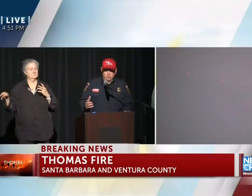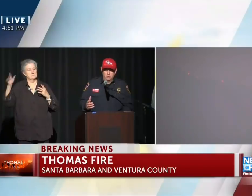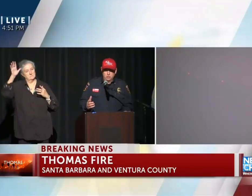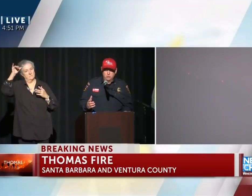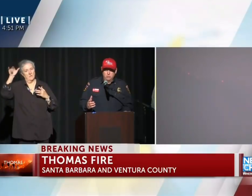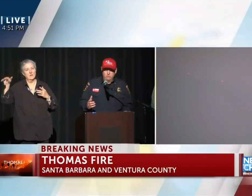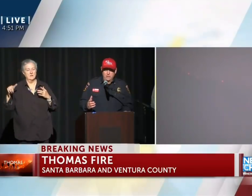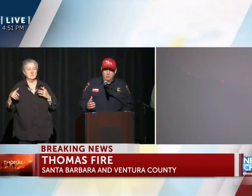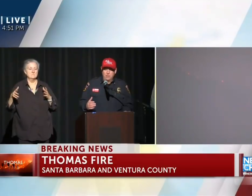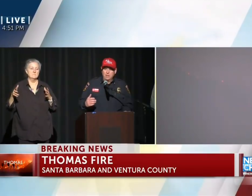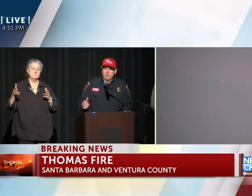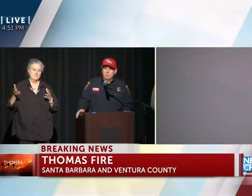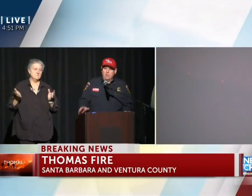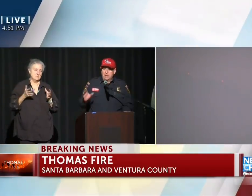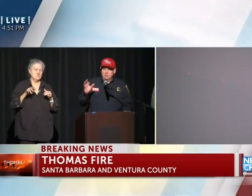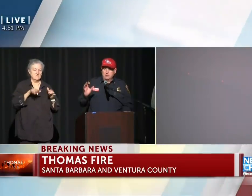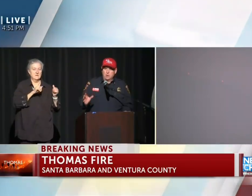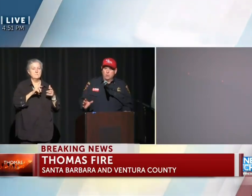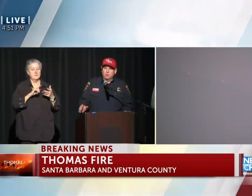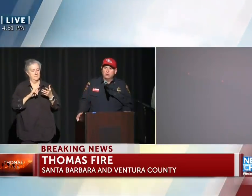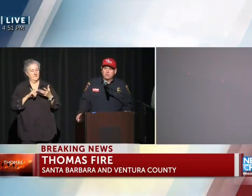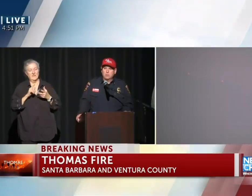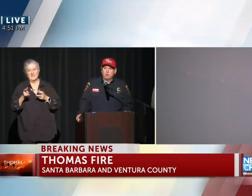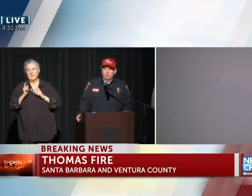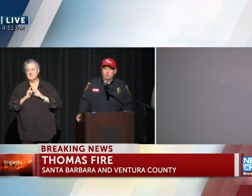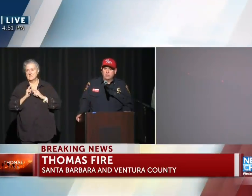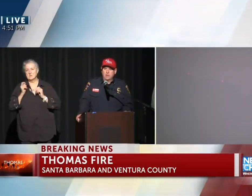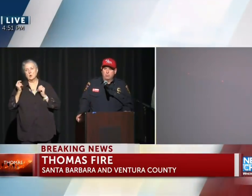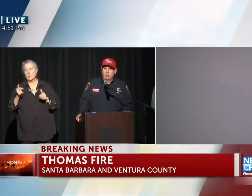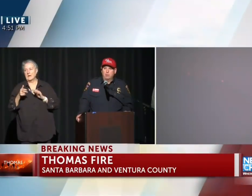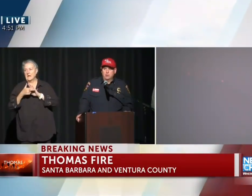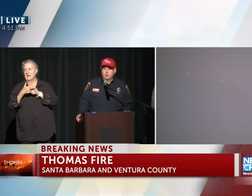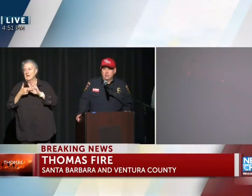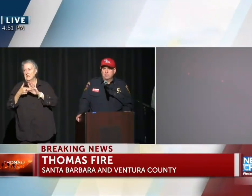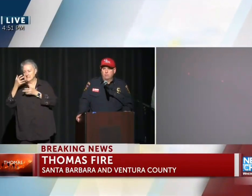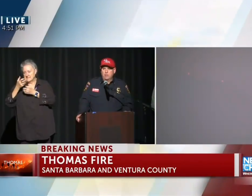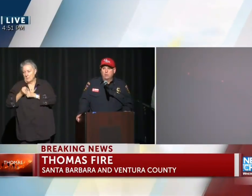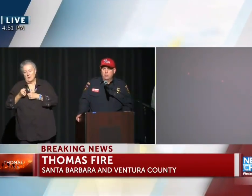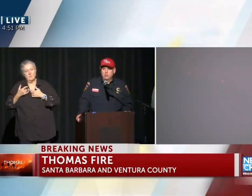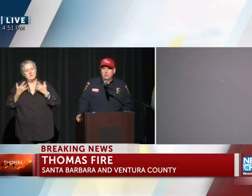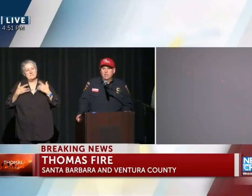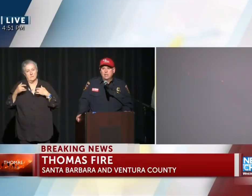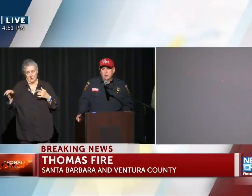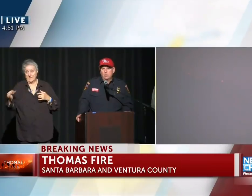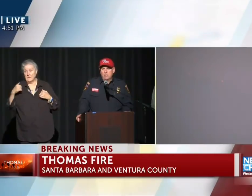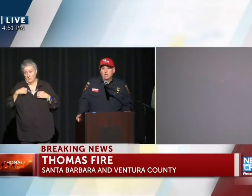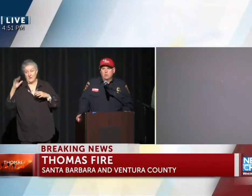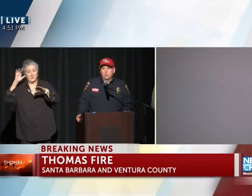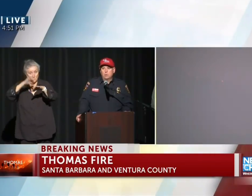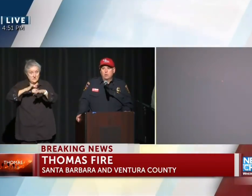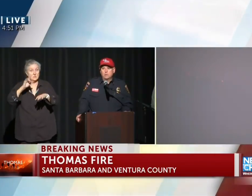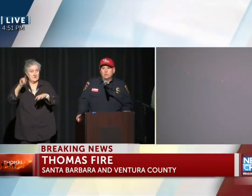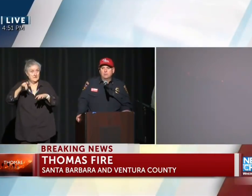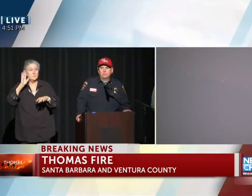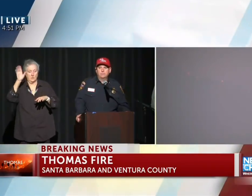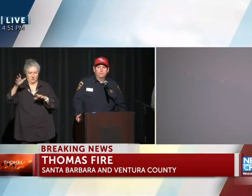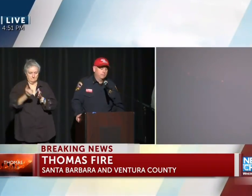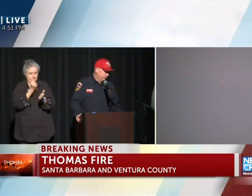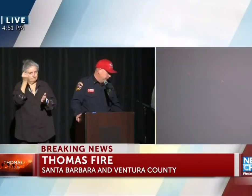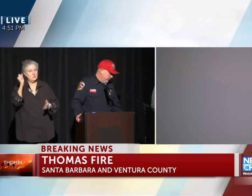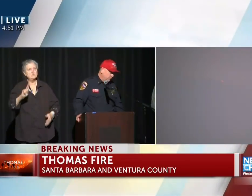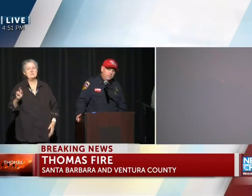which we would encourage you to evacuate, but it gives us a quick little summary of what's on that property. So yes, if we could reach it and we needed it, we would